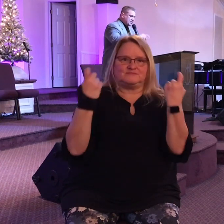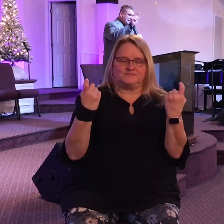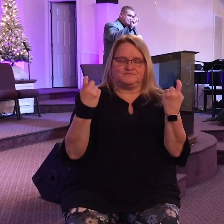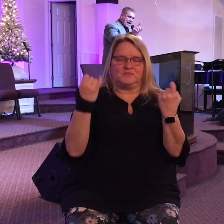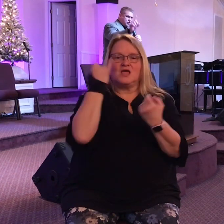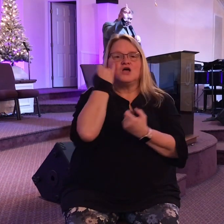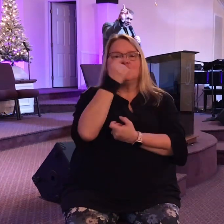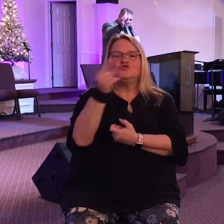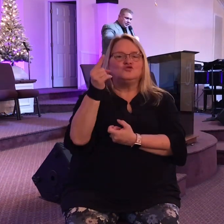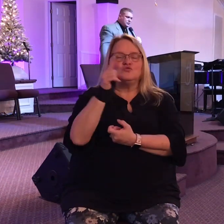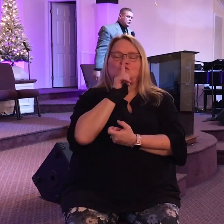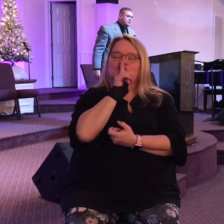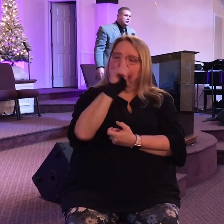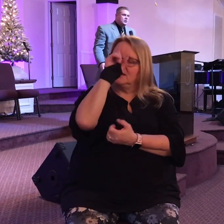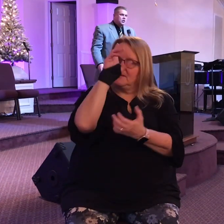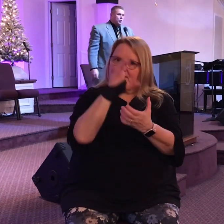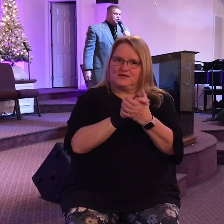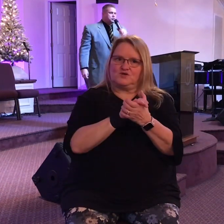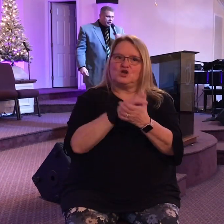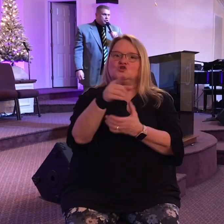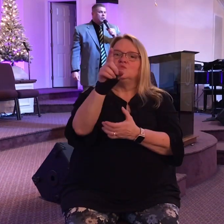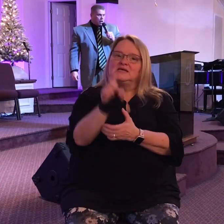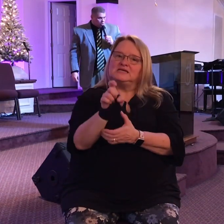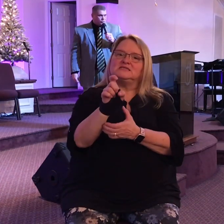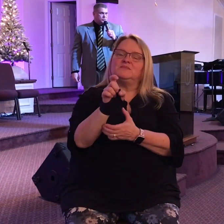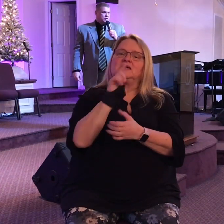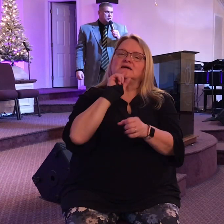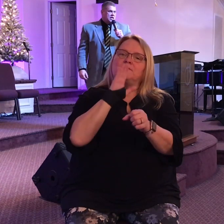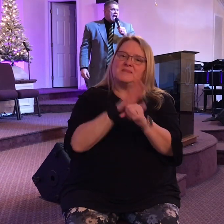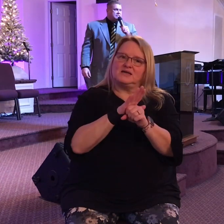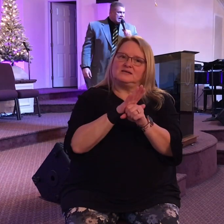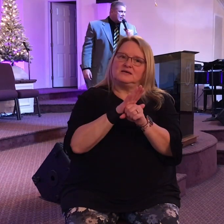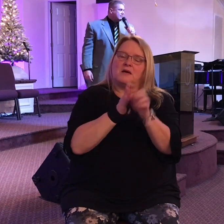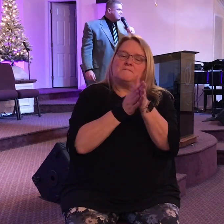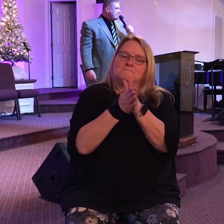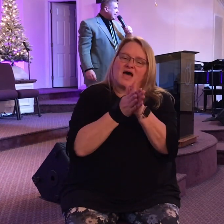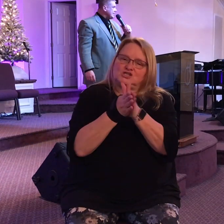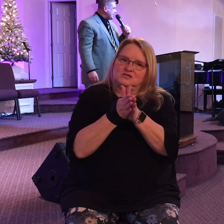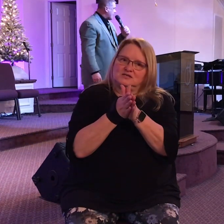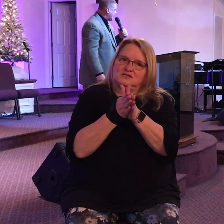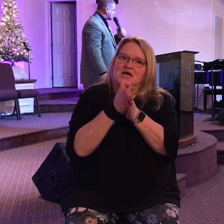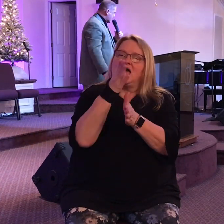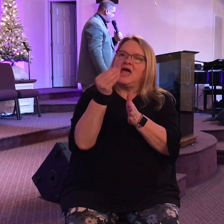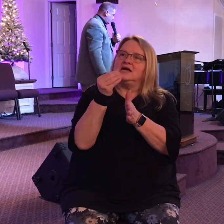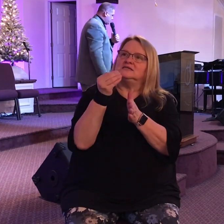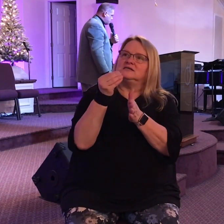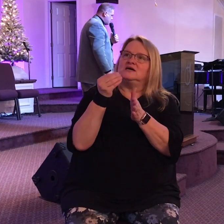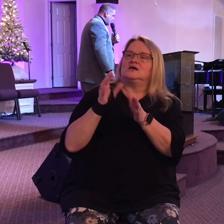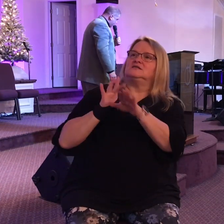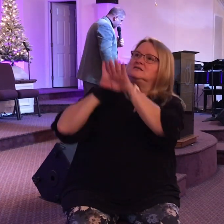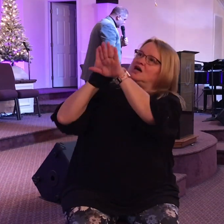what Jesus is passionately committed to, which is reaching the lost and telling them they need a